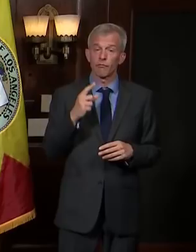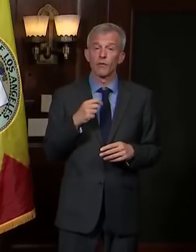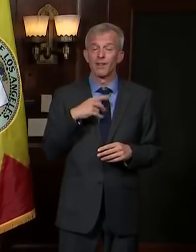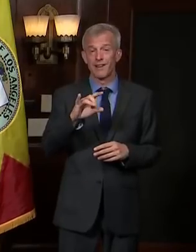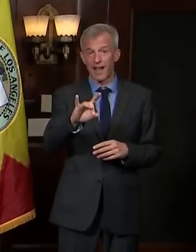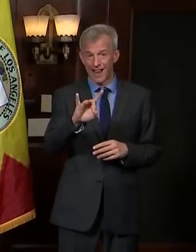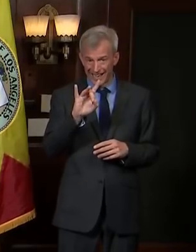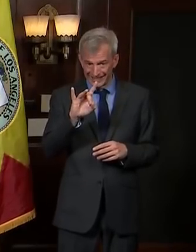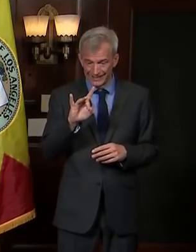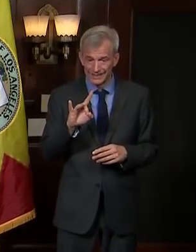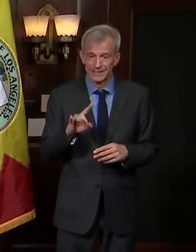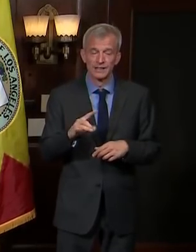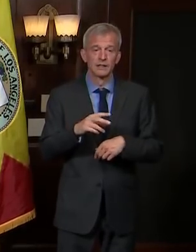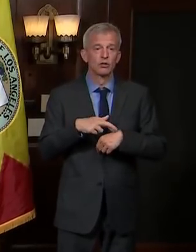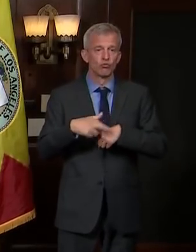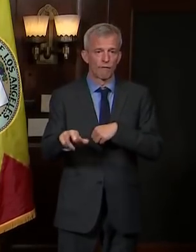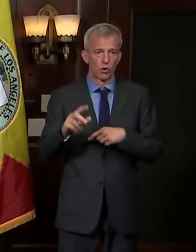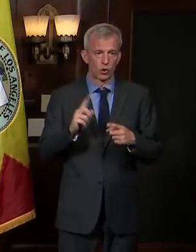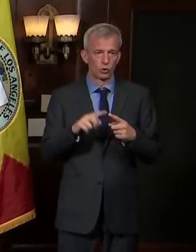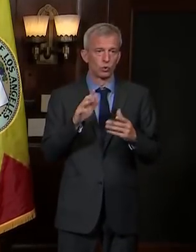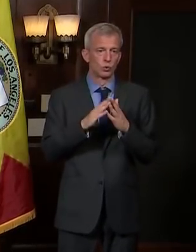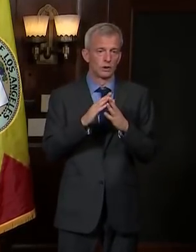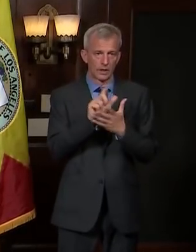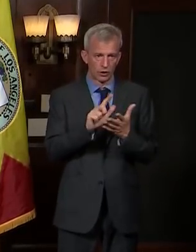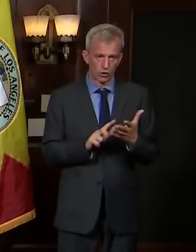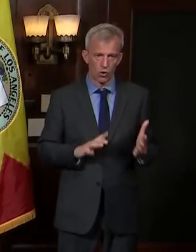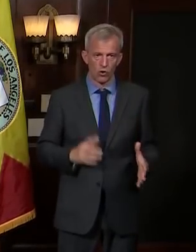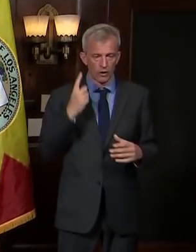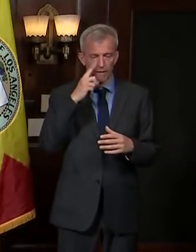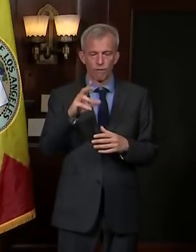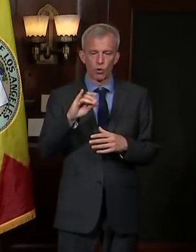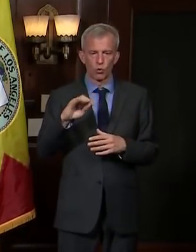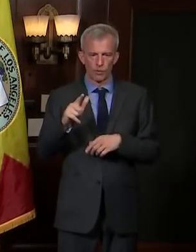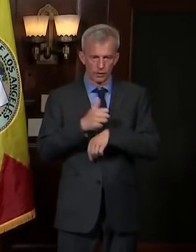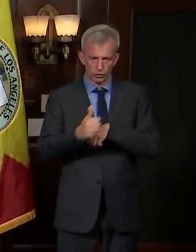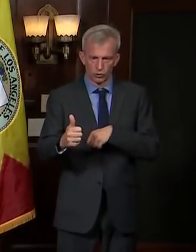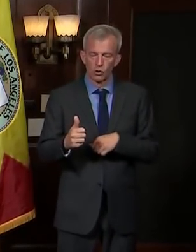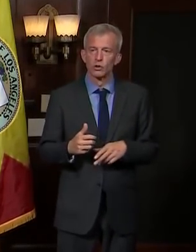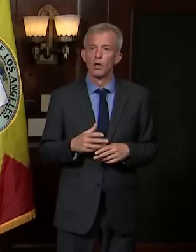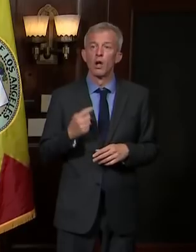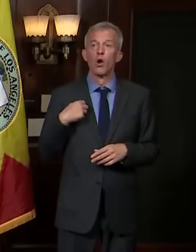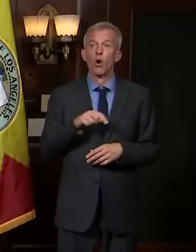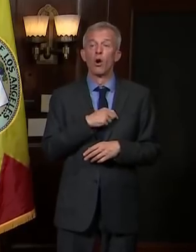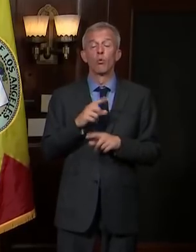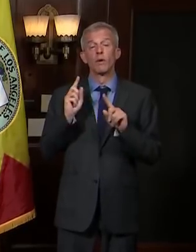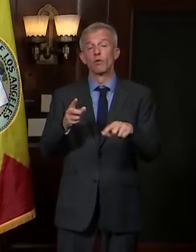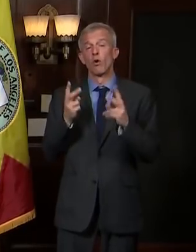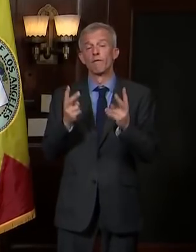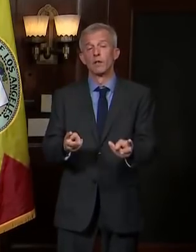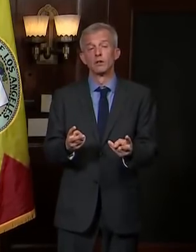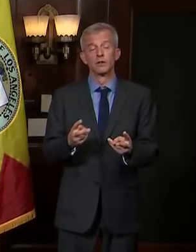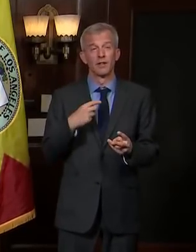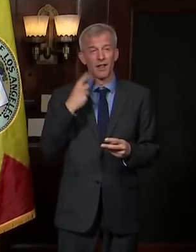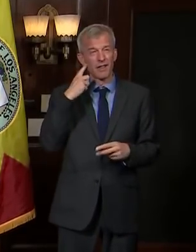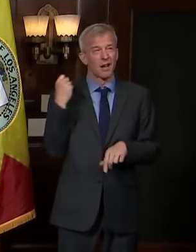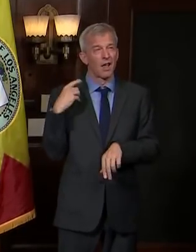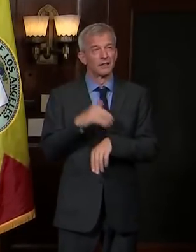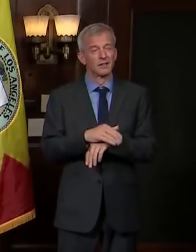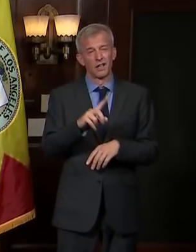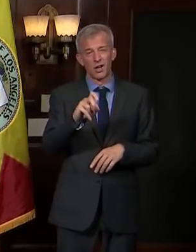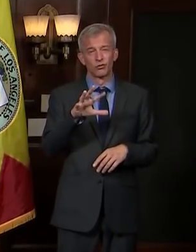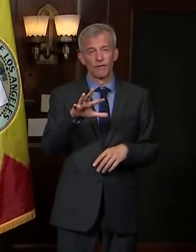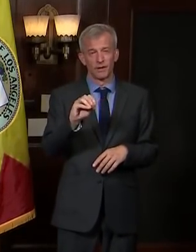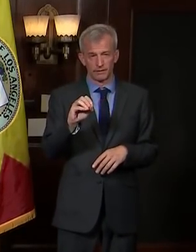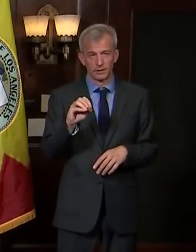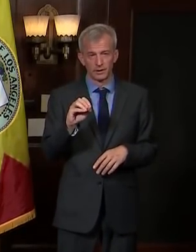now, 4 more today and 4 yesterday. And we have visited now, I think last night it was 150 or